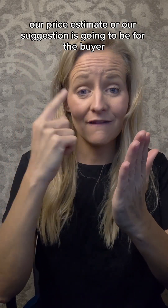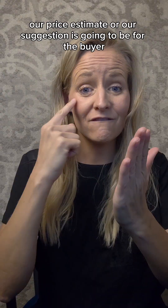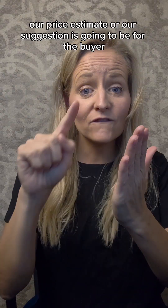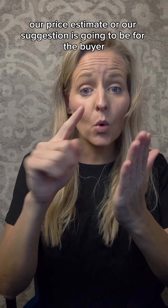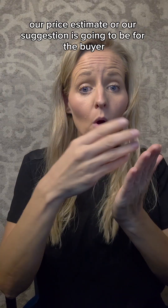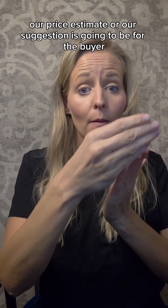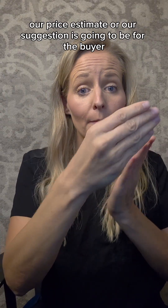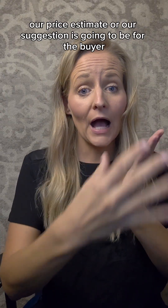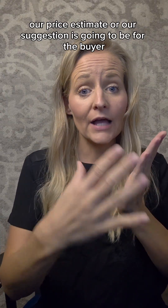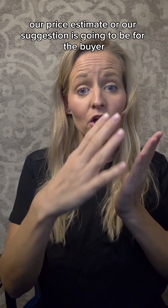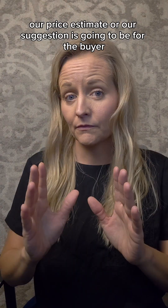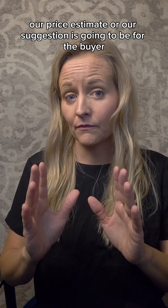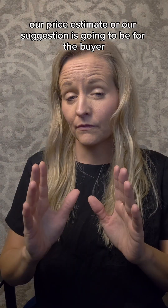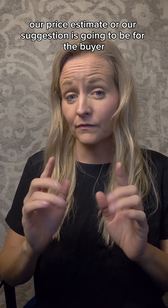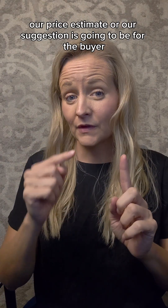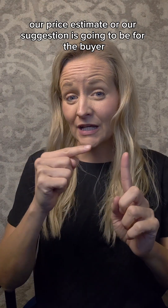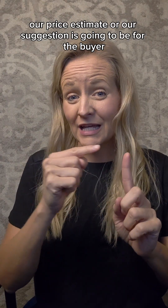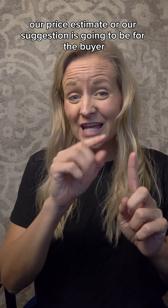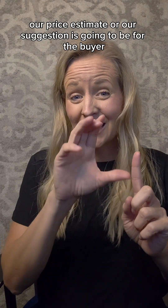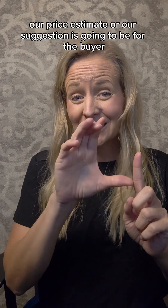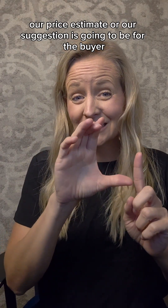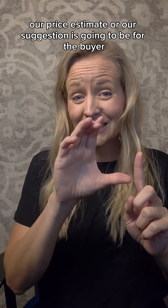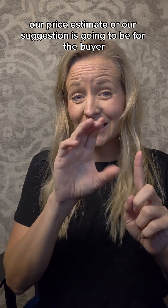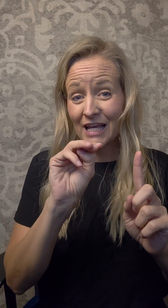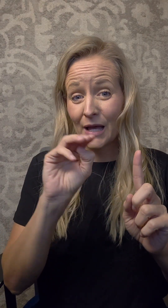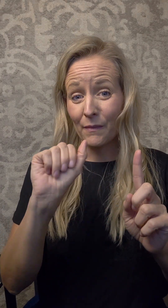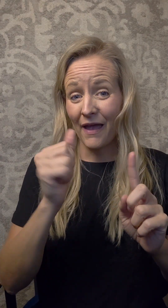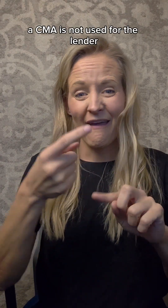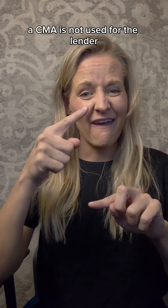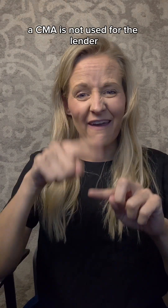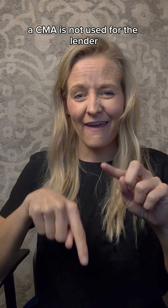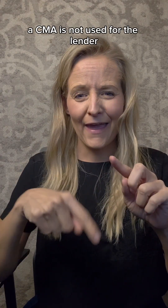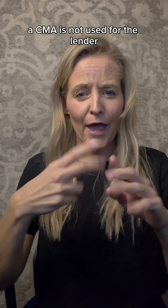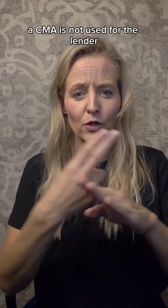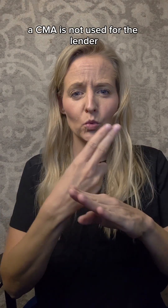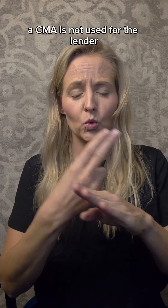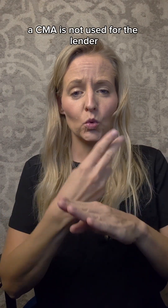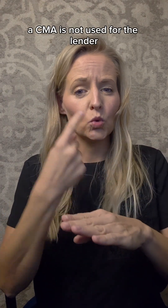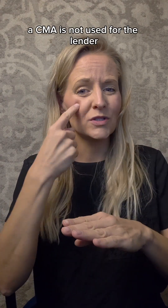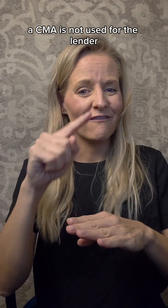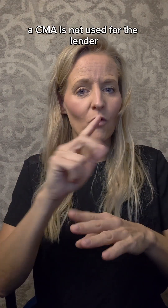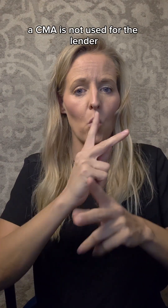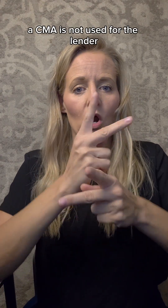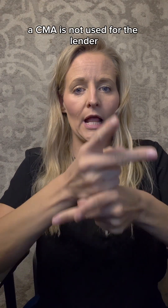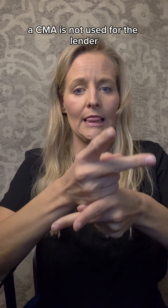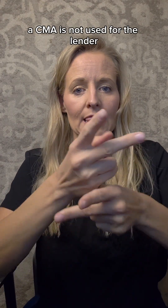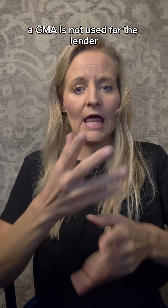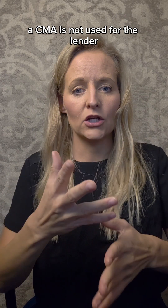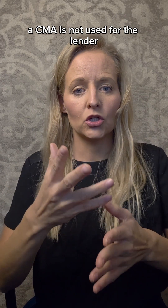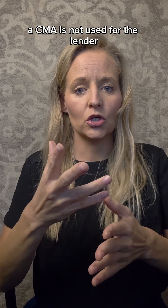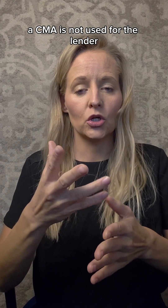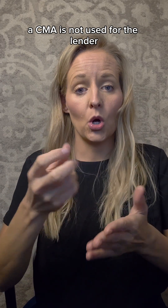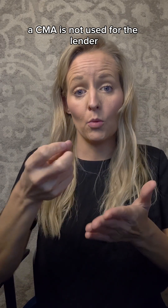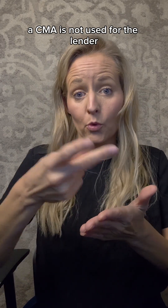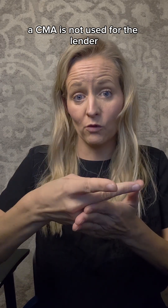suggestion is going to be for the buyer. A CMA is not used for the lender.